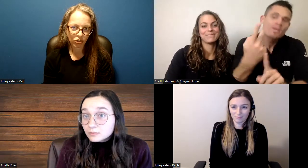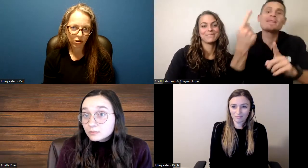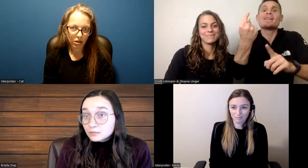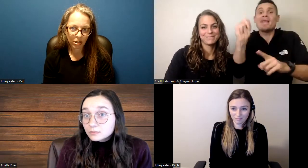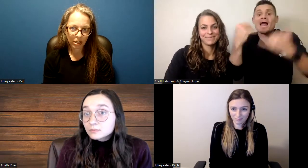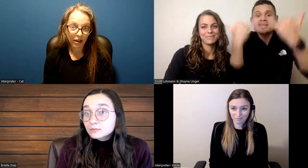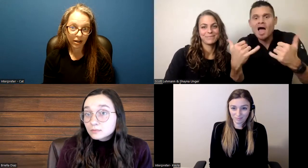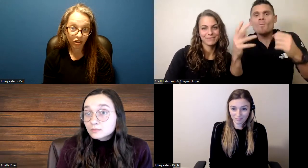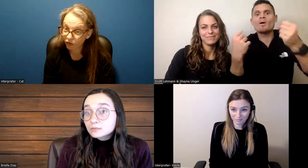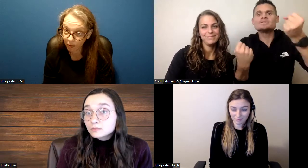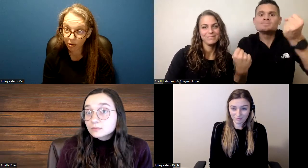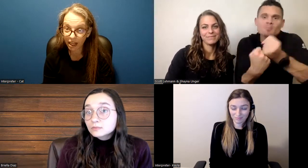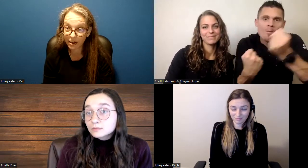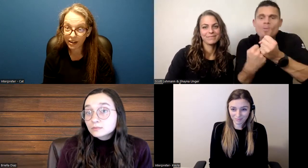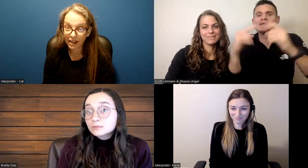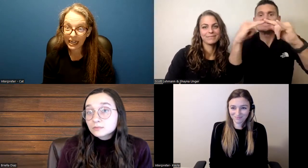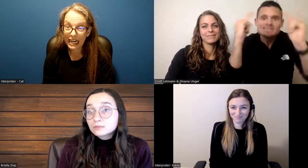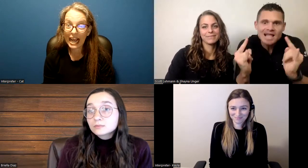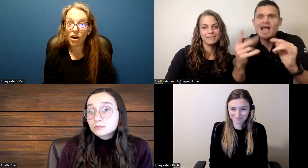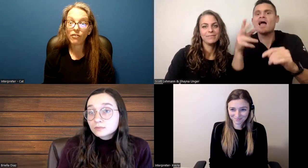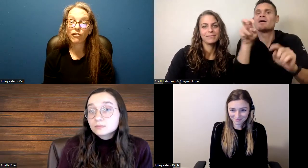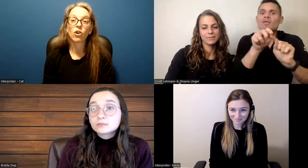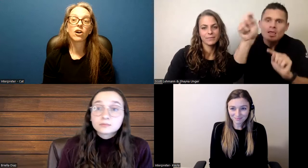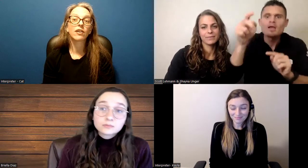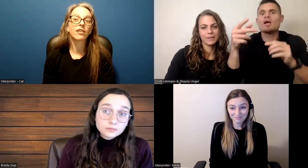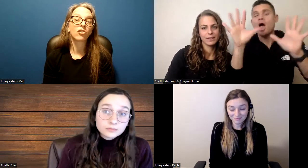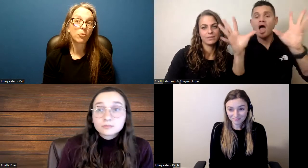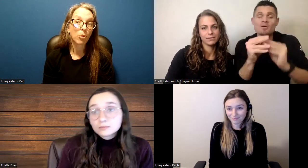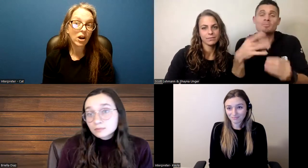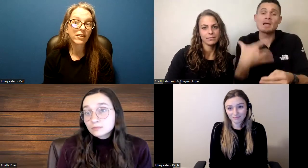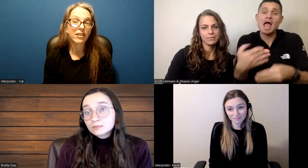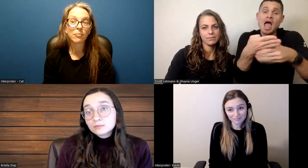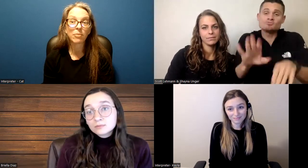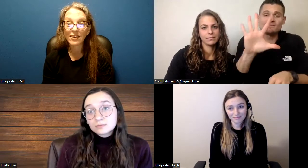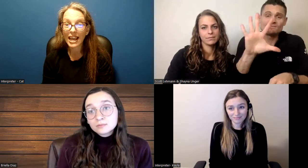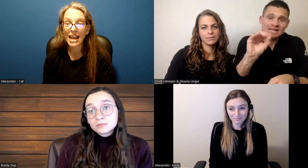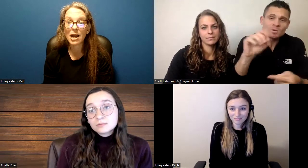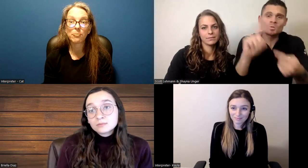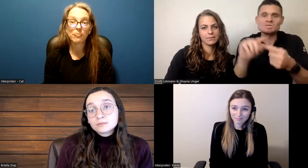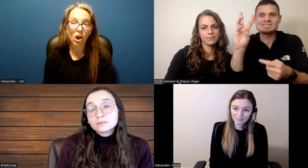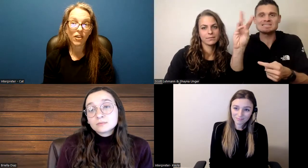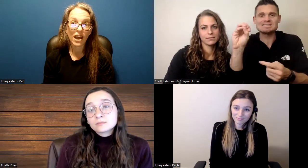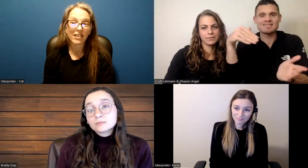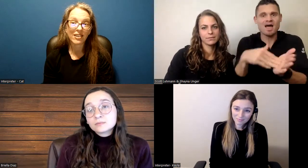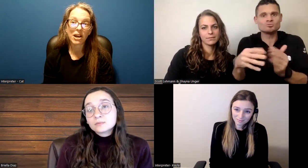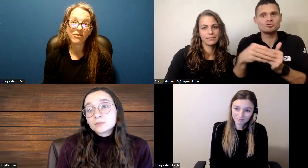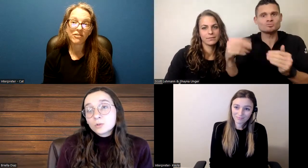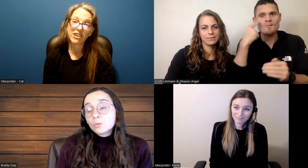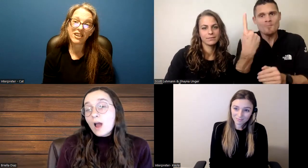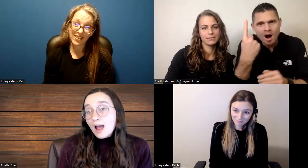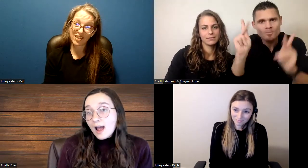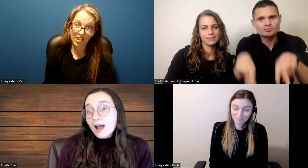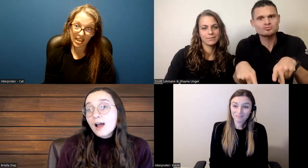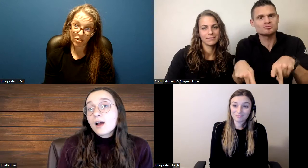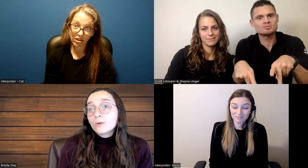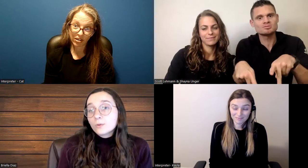$25,000. Yeah, just for the permit. Now, for the support, the base camp, all that, that's about